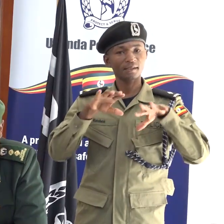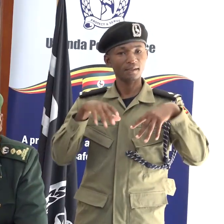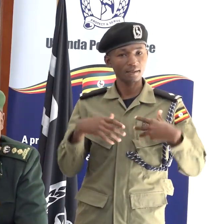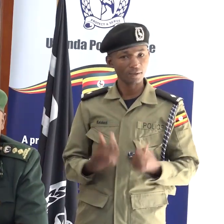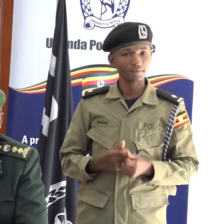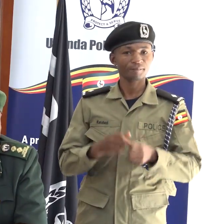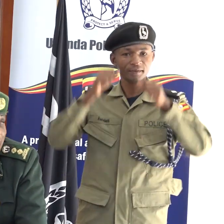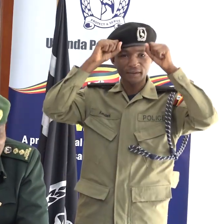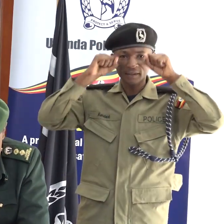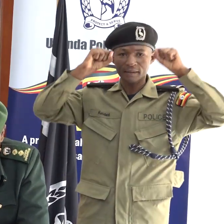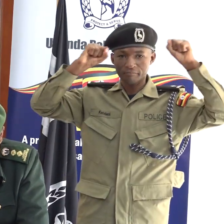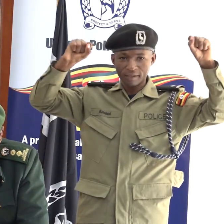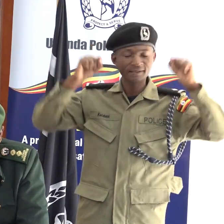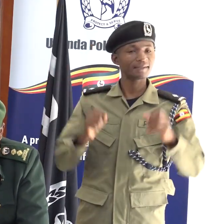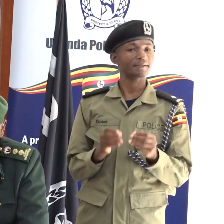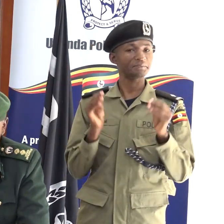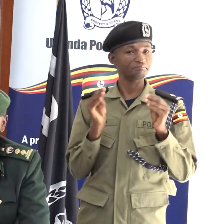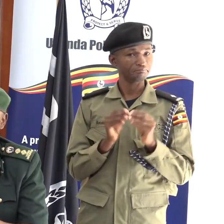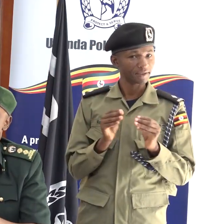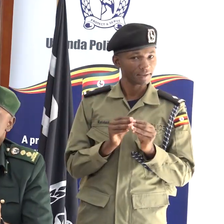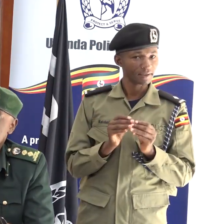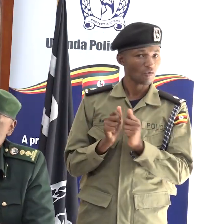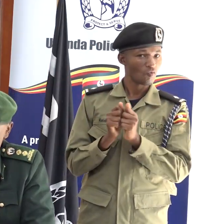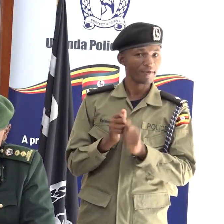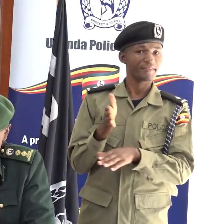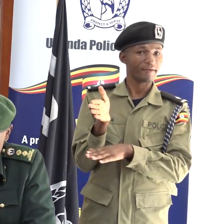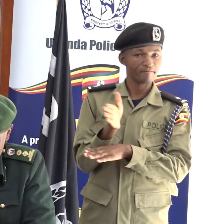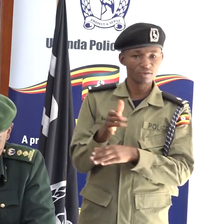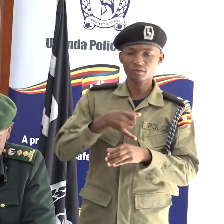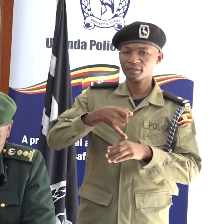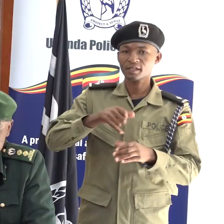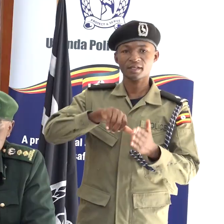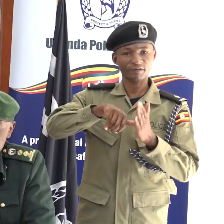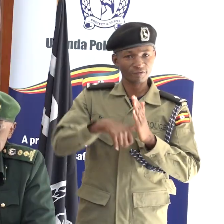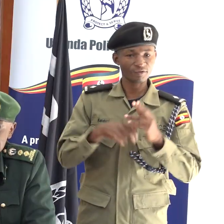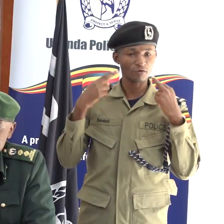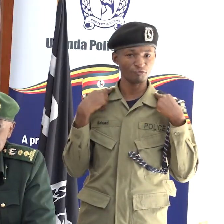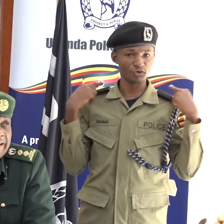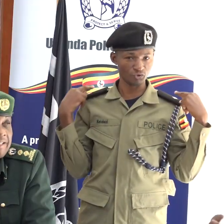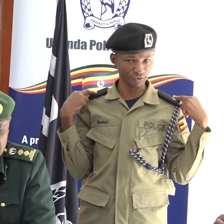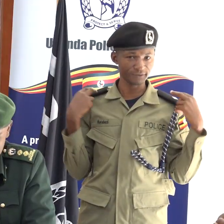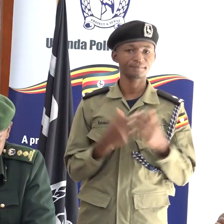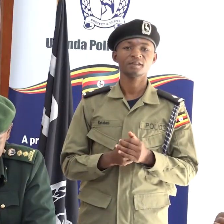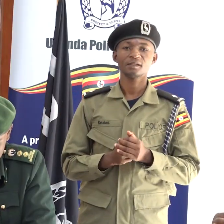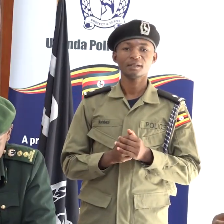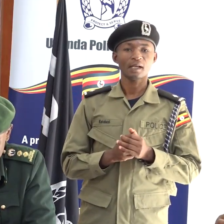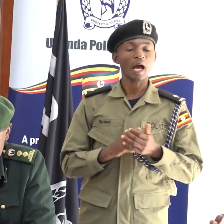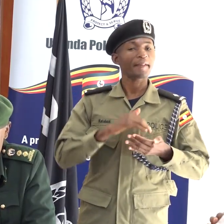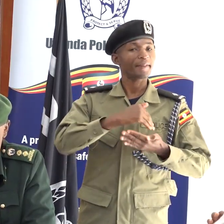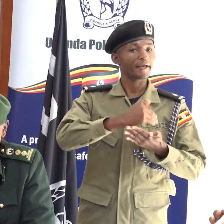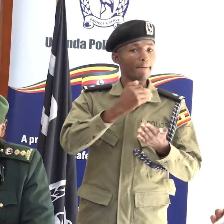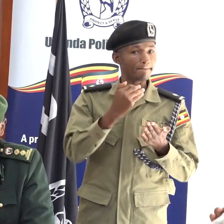The President is meeting with the Ministry of Internal Affairs officials and the section